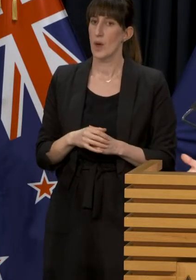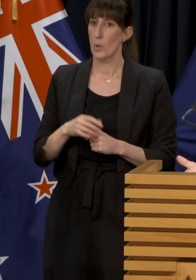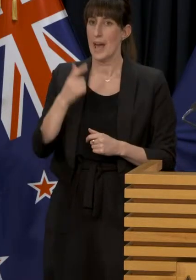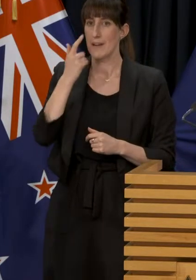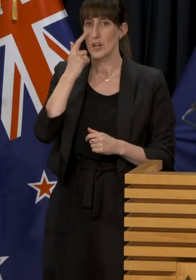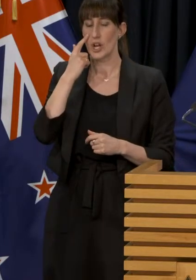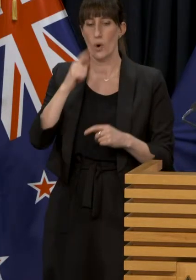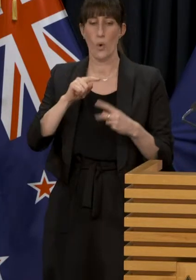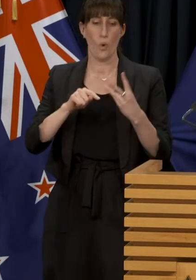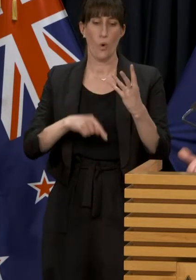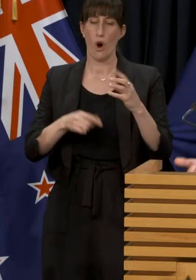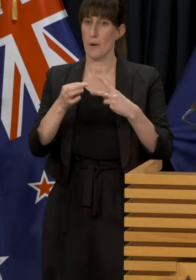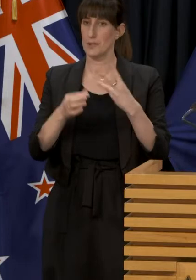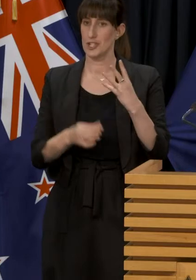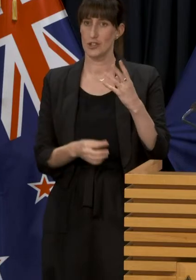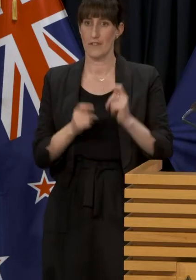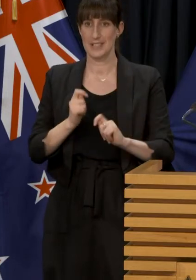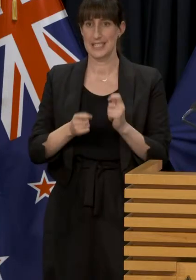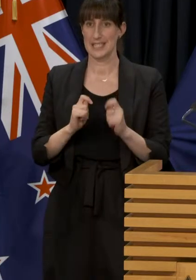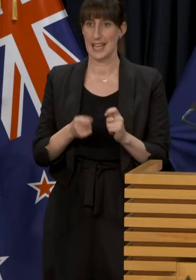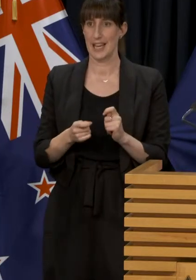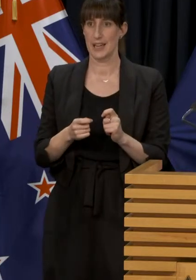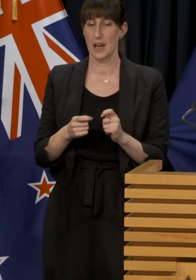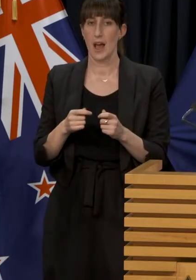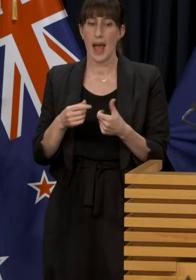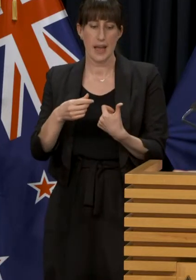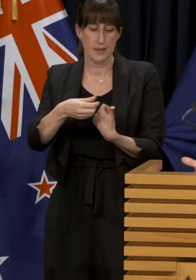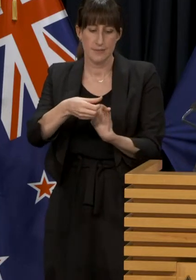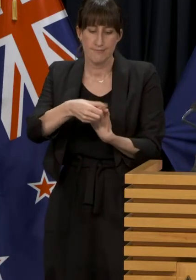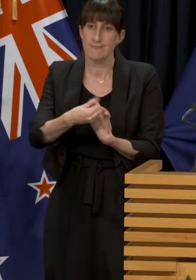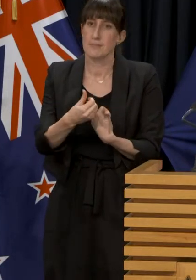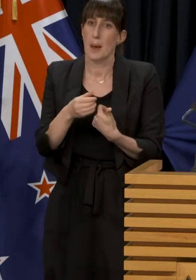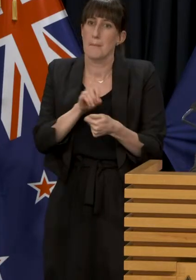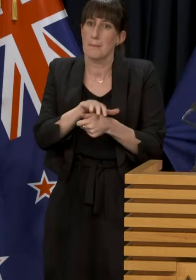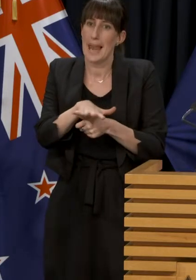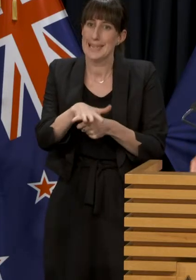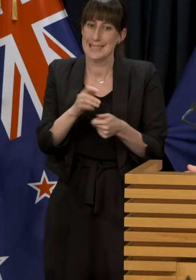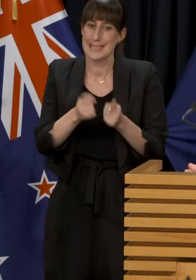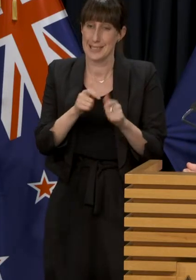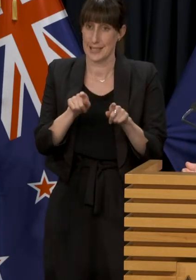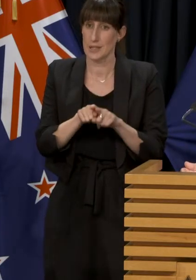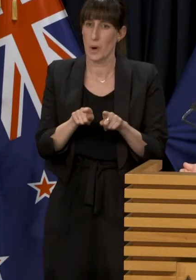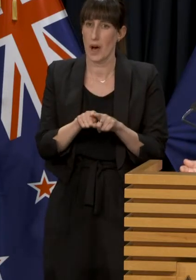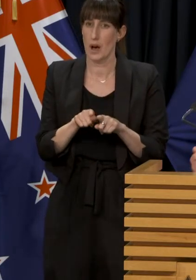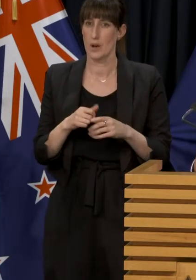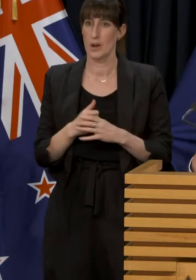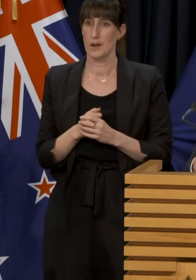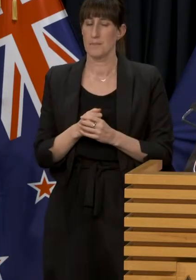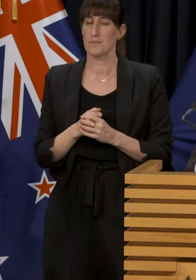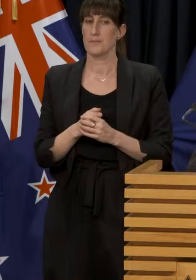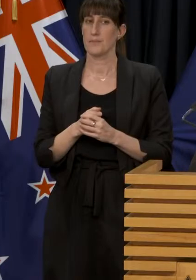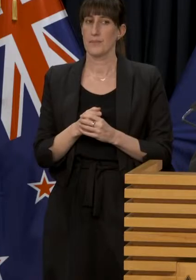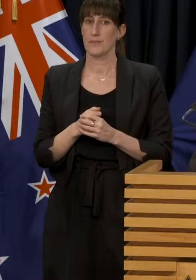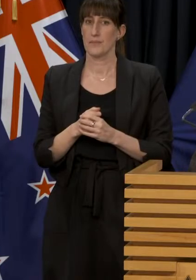so that's for the antibodies, and in fact we're doing some antibody testing as part of our follow-up of